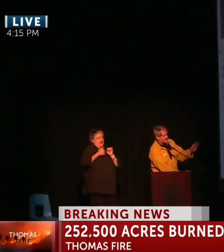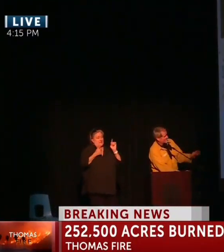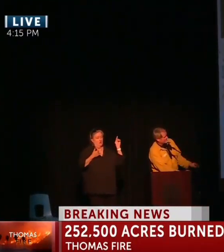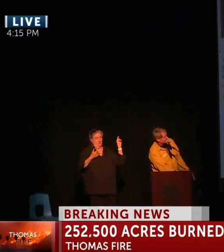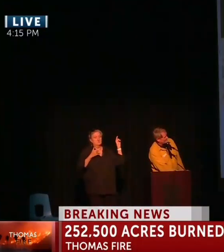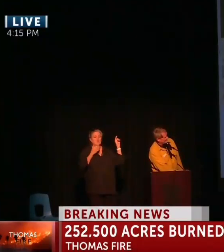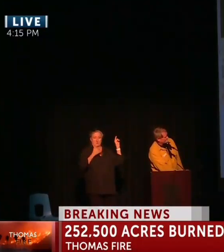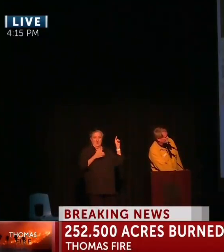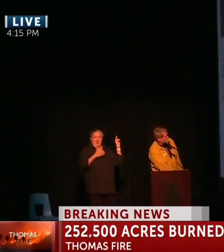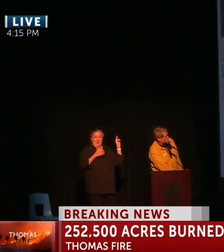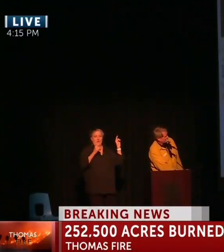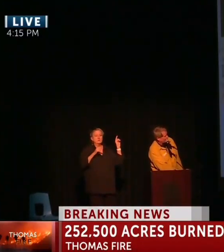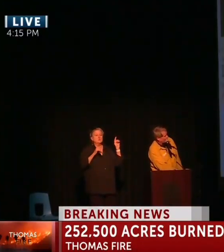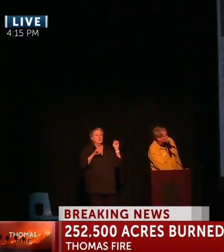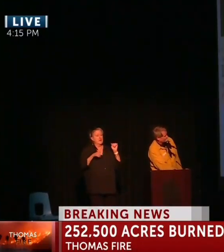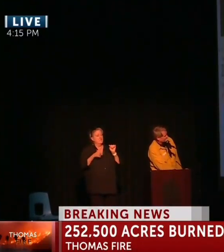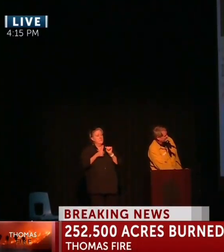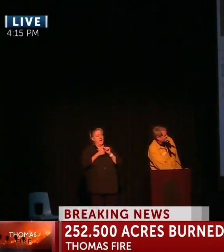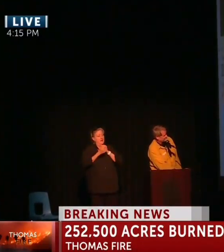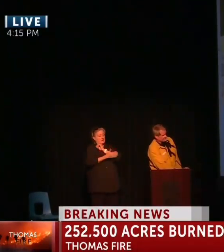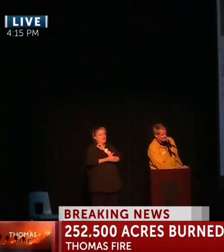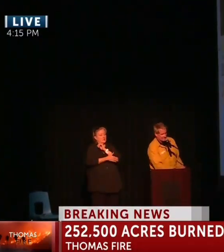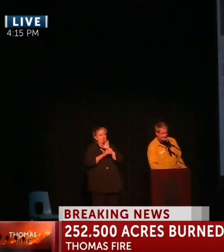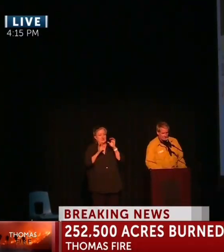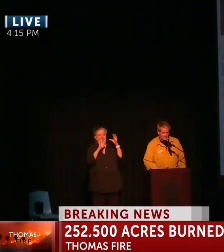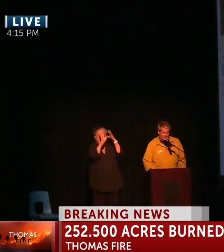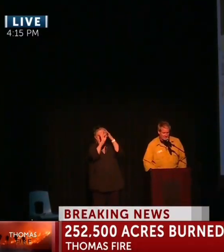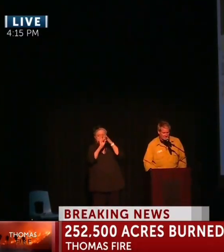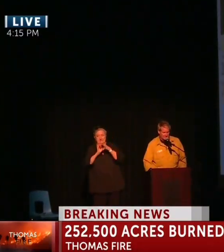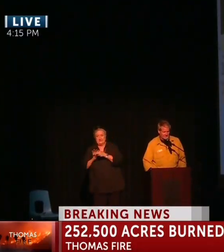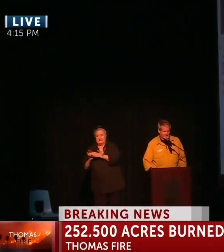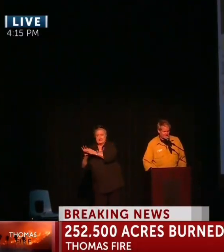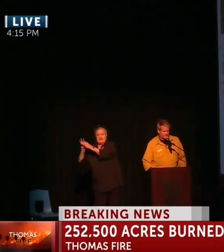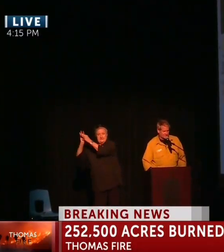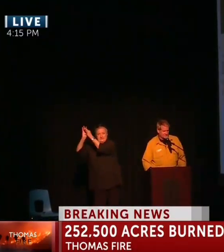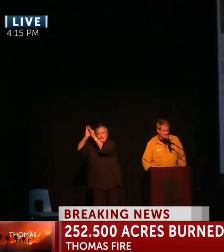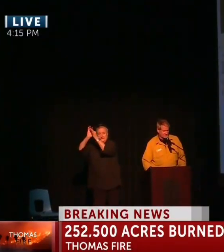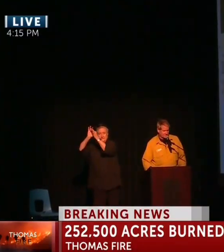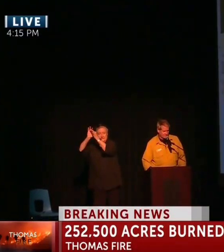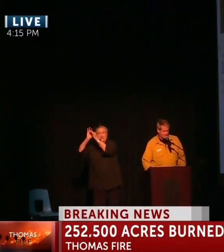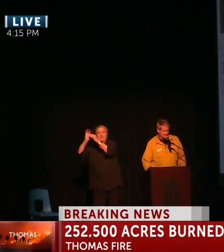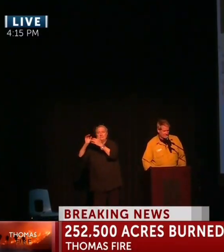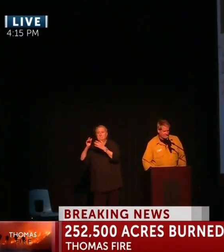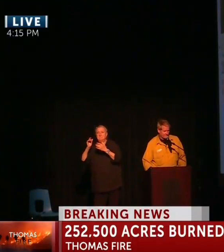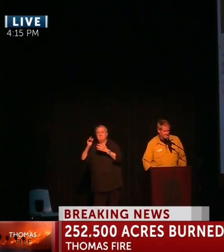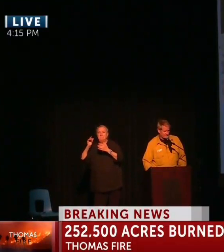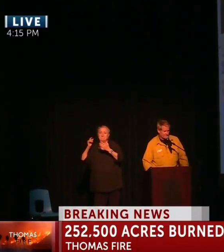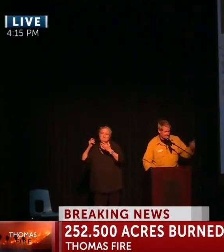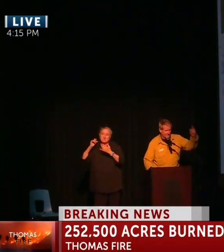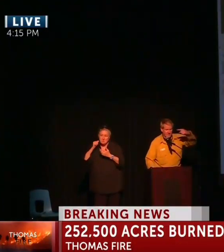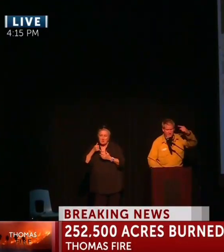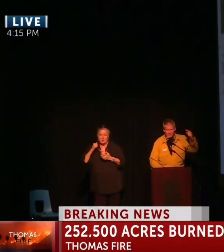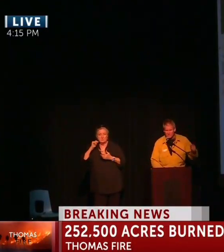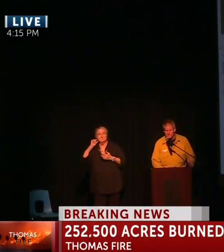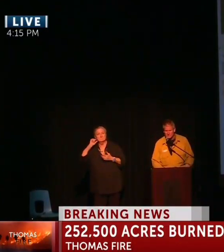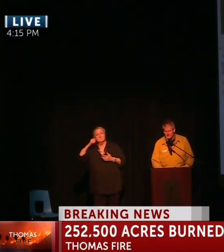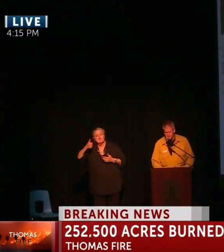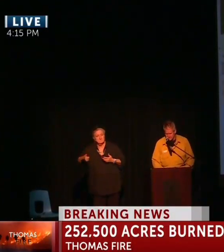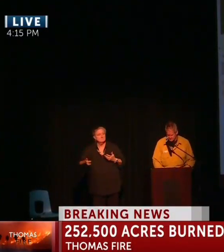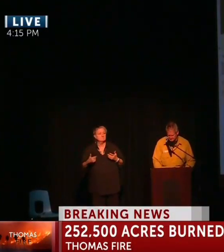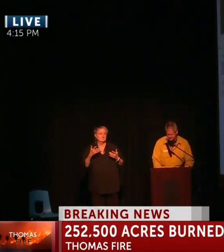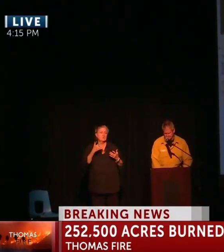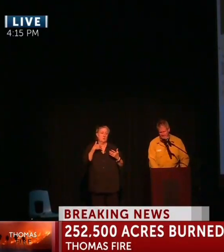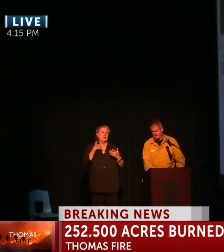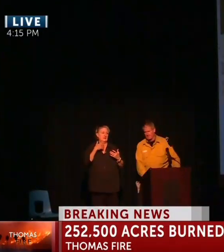And we should have this backcountry hopefully tied in by in the next day or two. All right? Again, I'll be here for